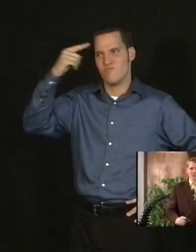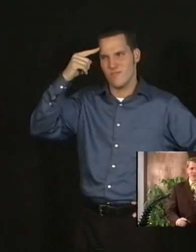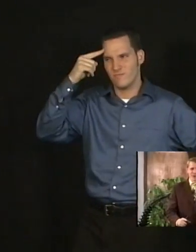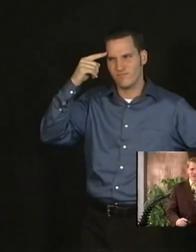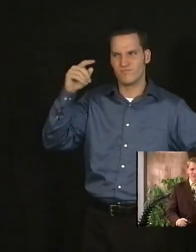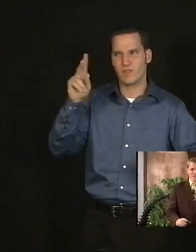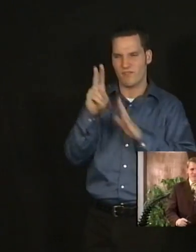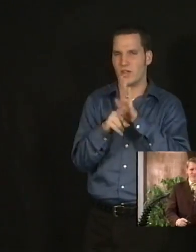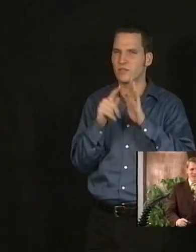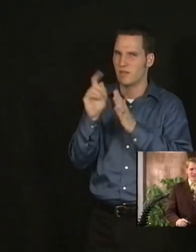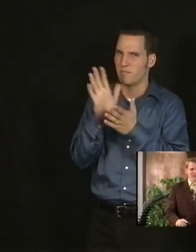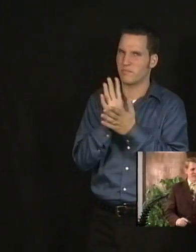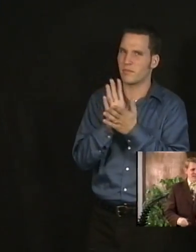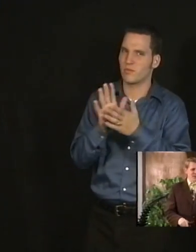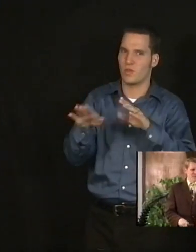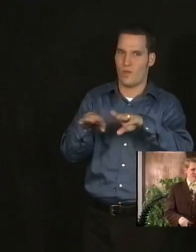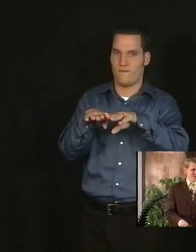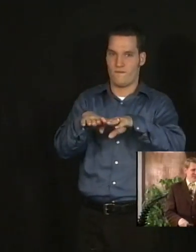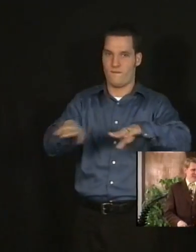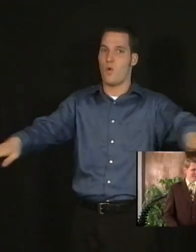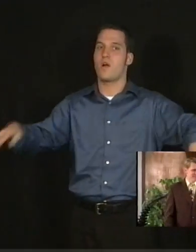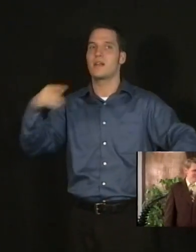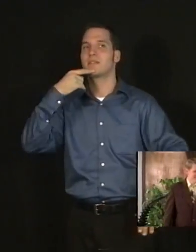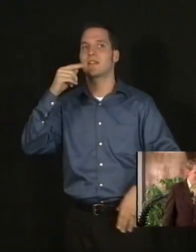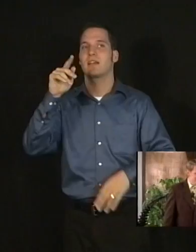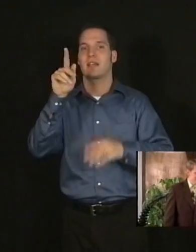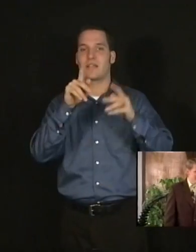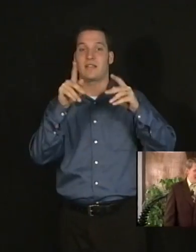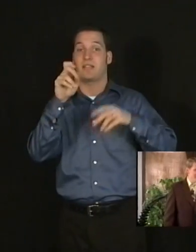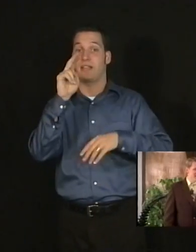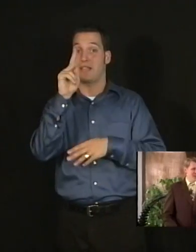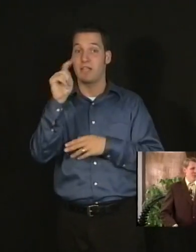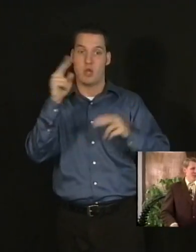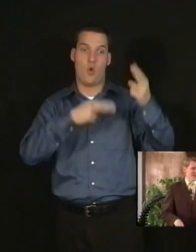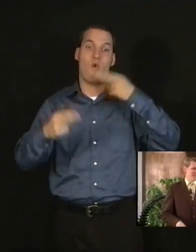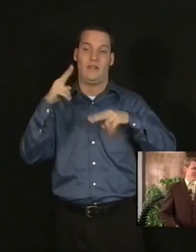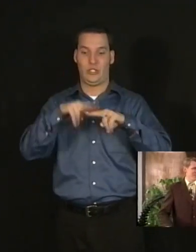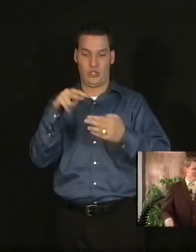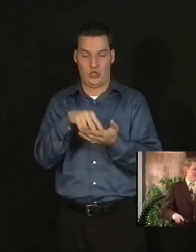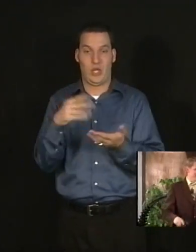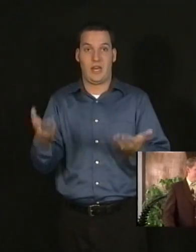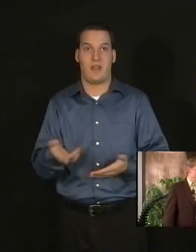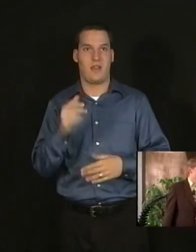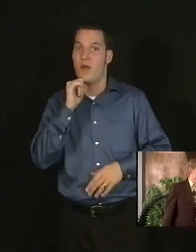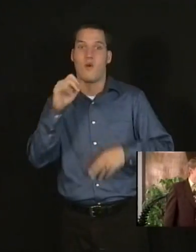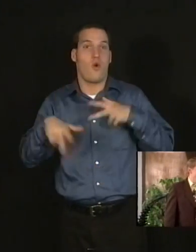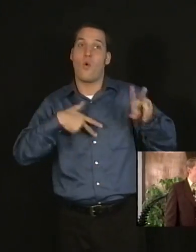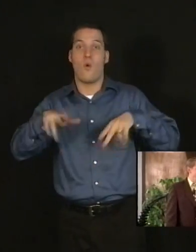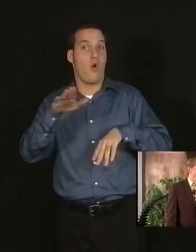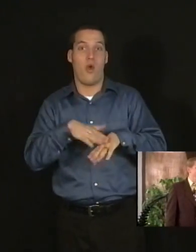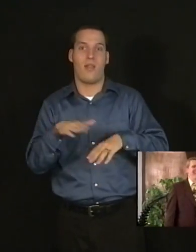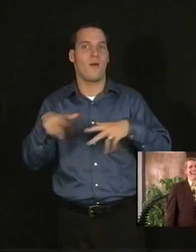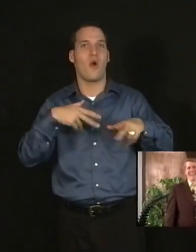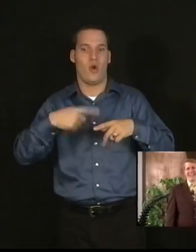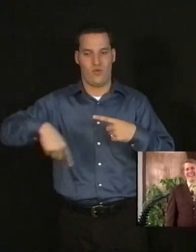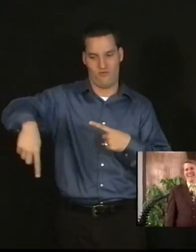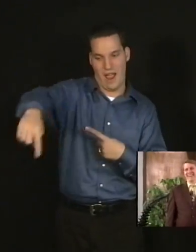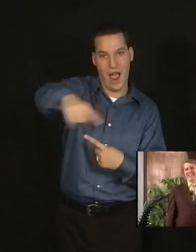of paper on the floor. It says, Kent Hovind stood here. And I understand they won't walk on it, they walk around it.